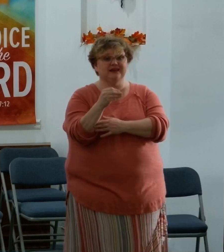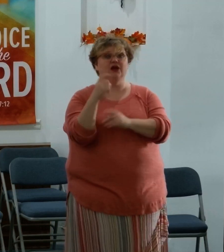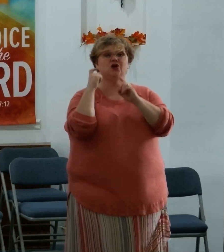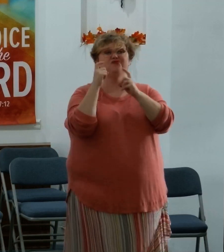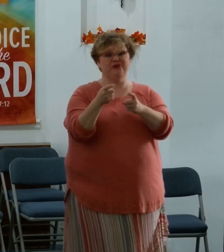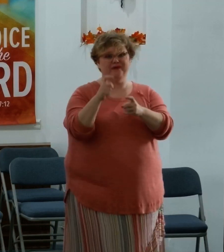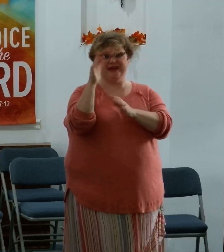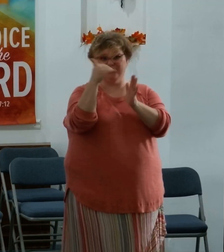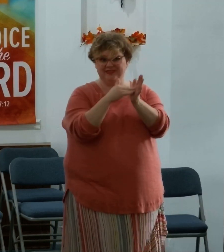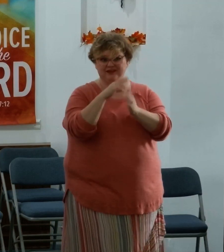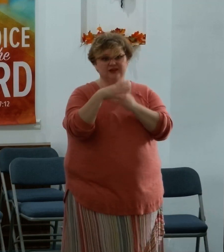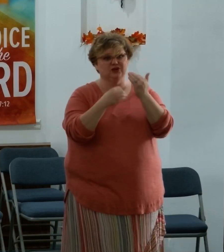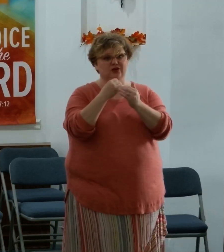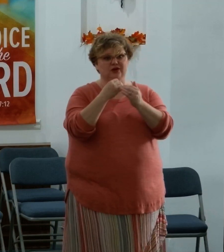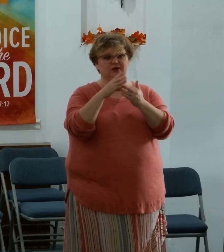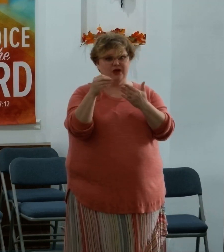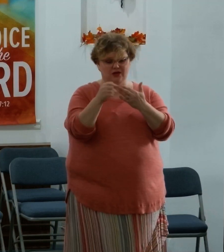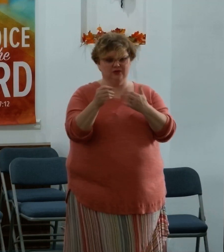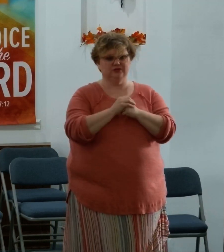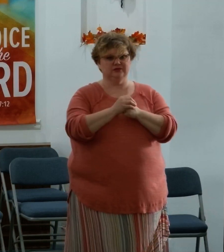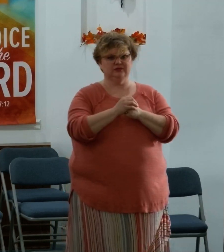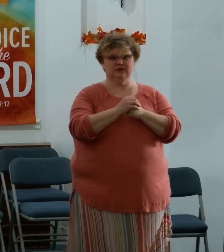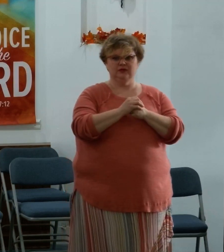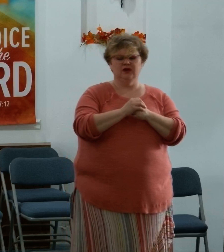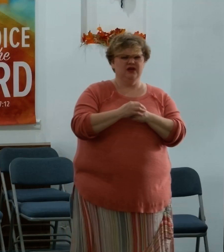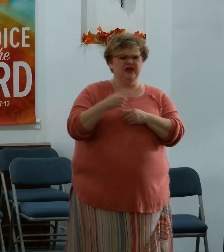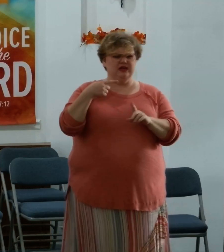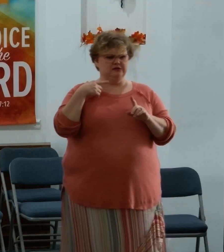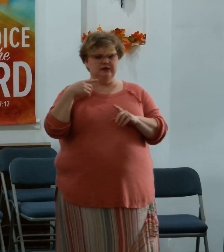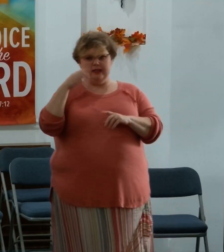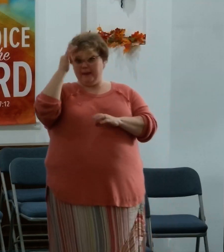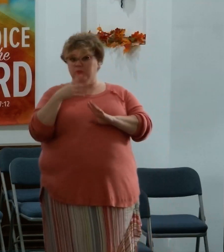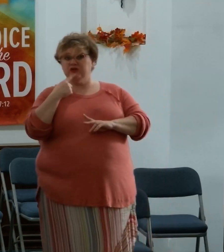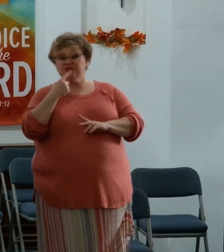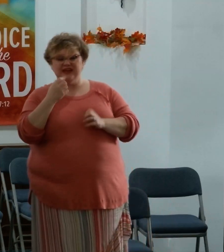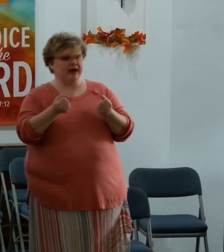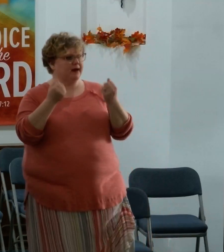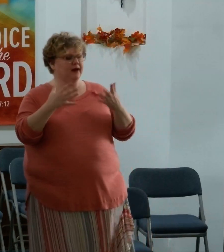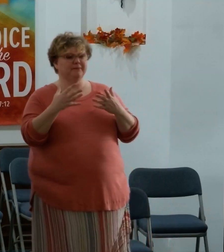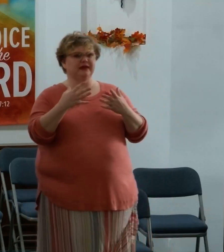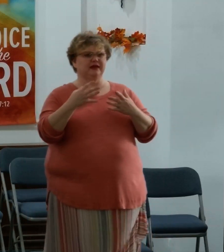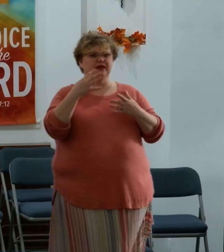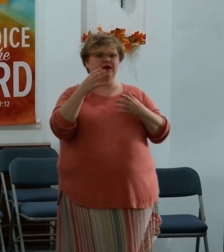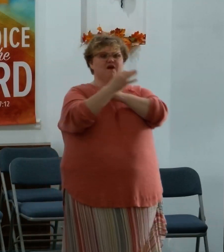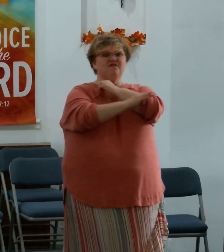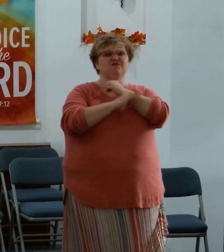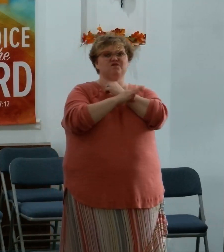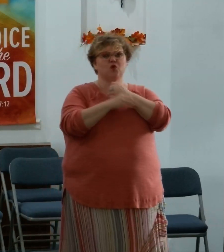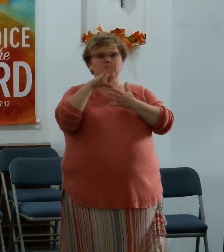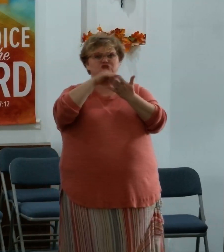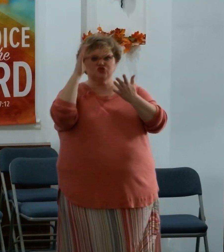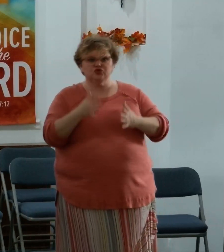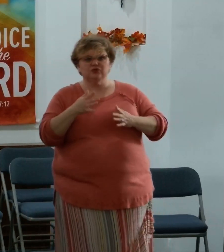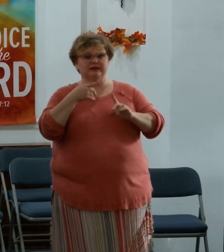students? Rusty told us how many foreign students were at the University of Mobile being exposed to the gospel of Jesus Christ every day.